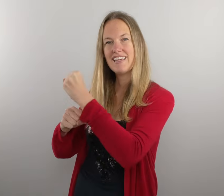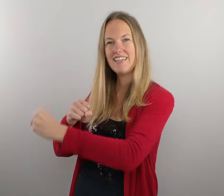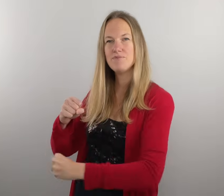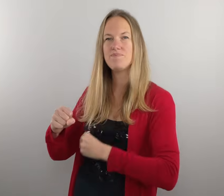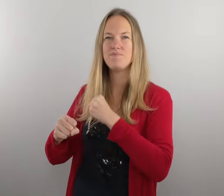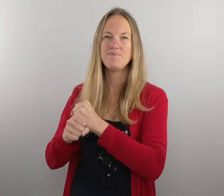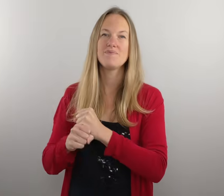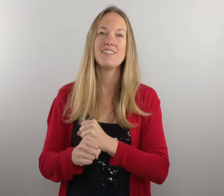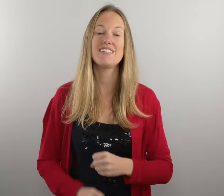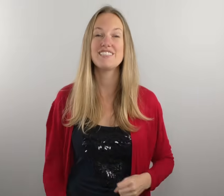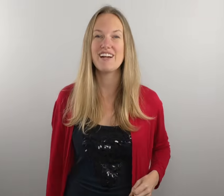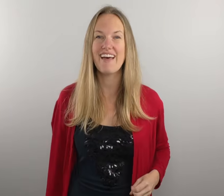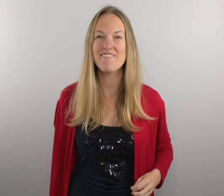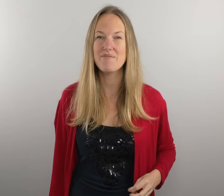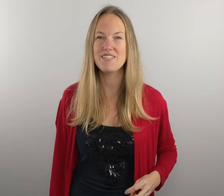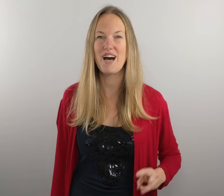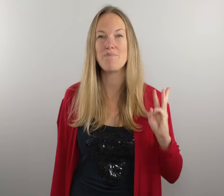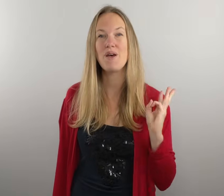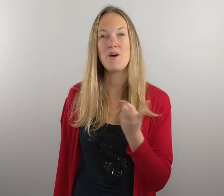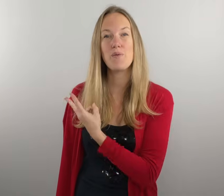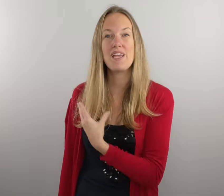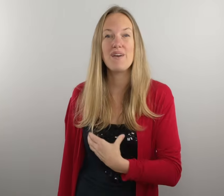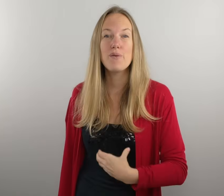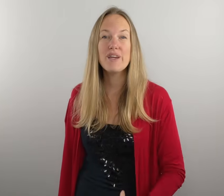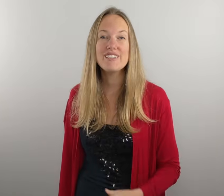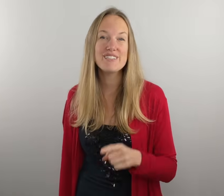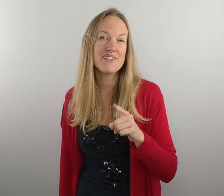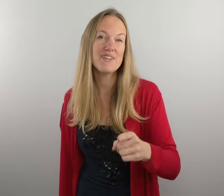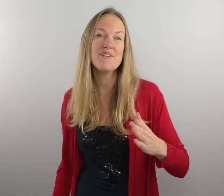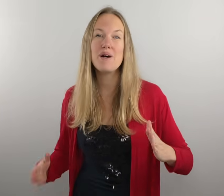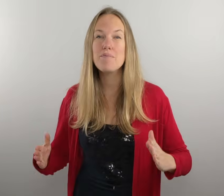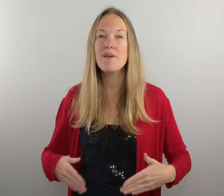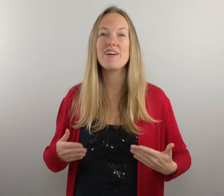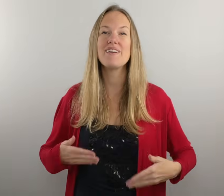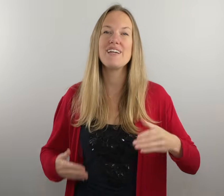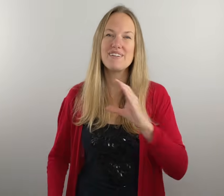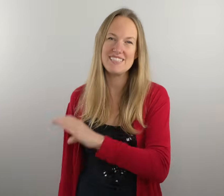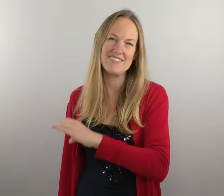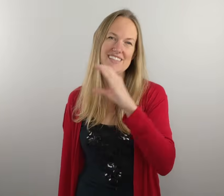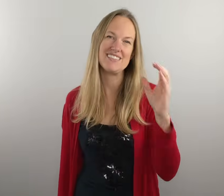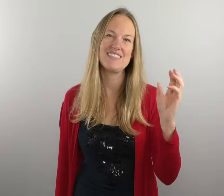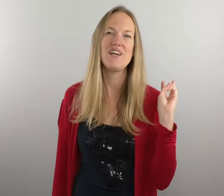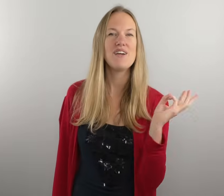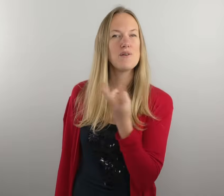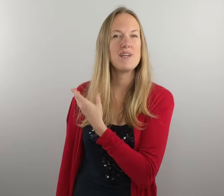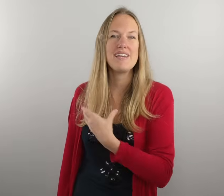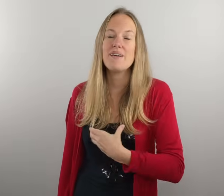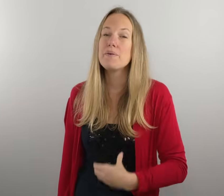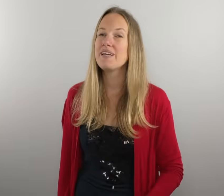Okay? So let's try that from the top. We wish you a Merry Christmas. We